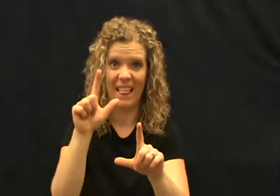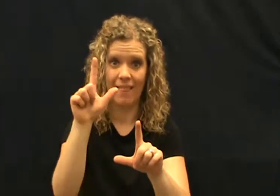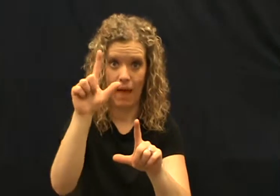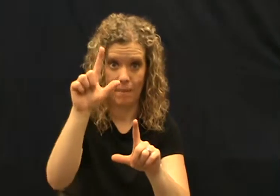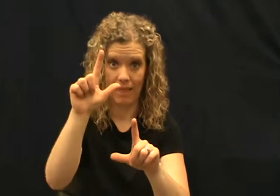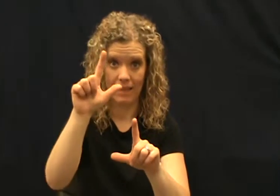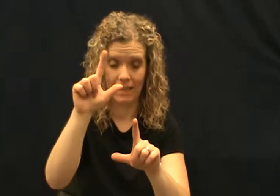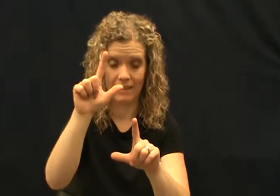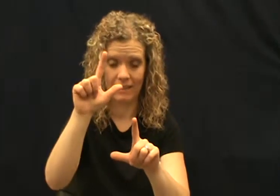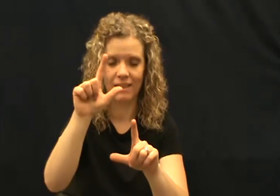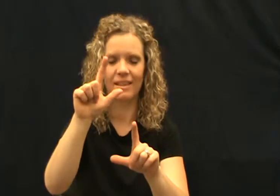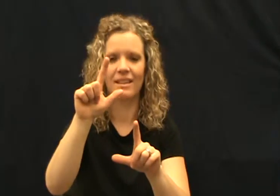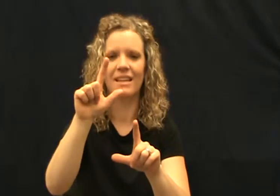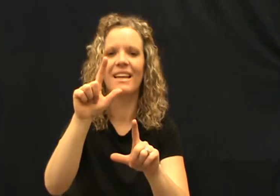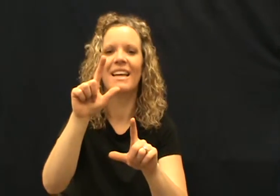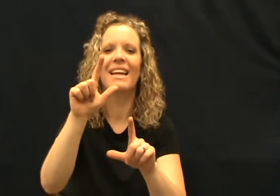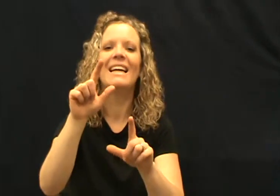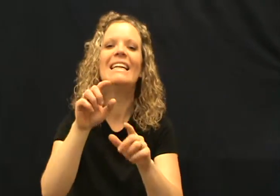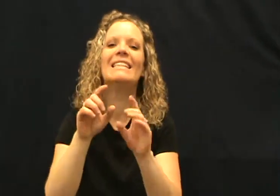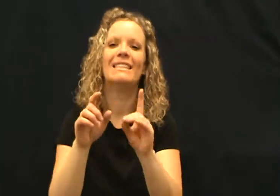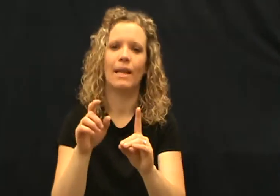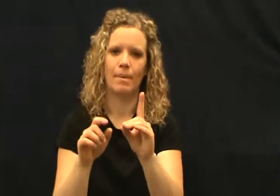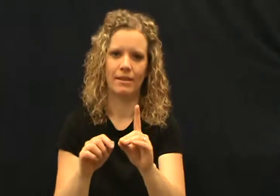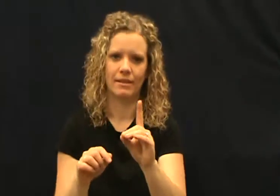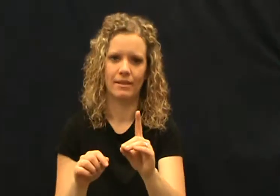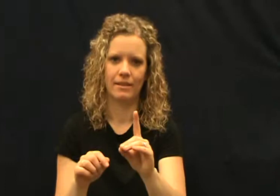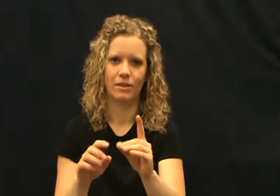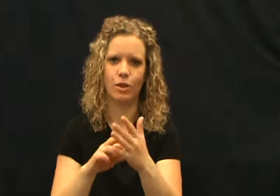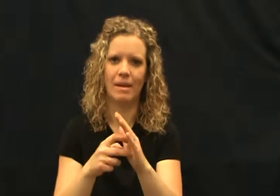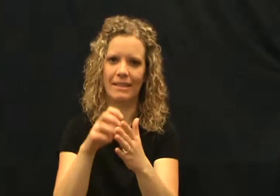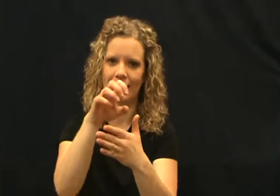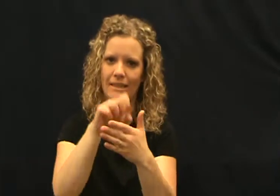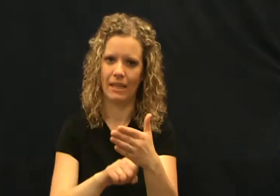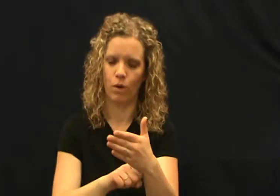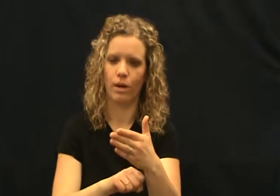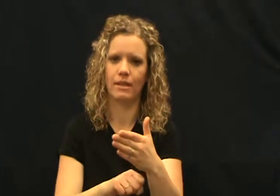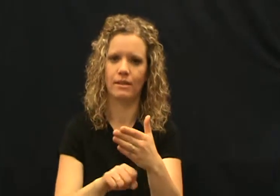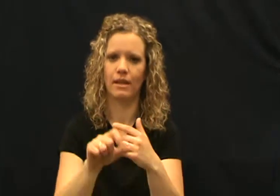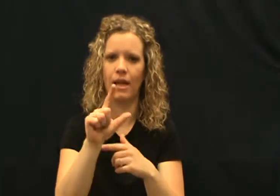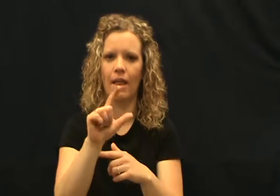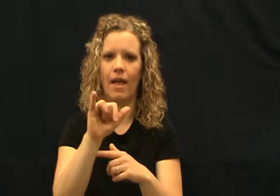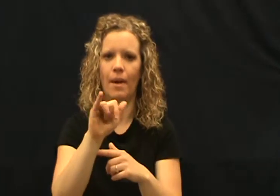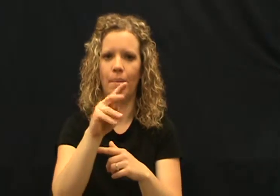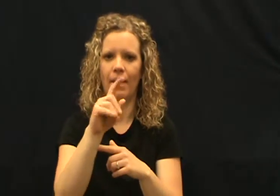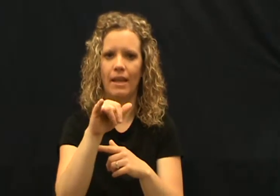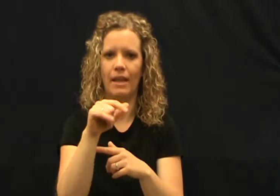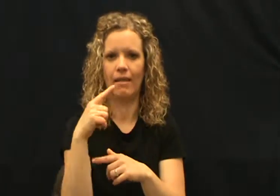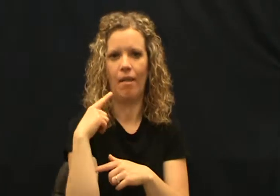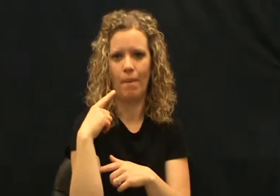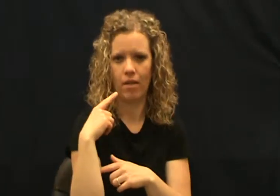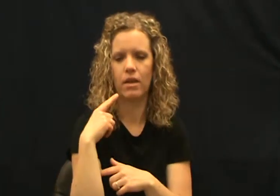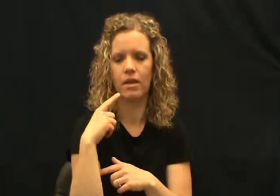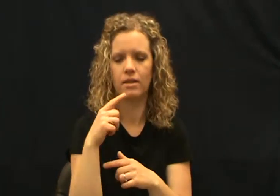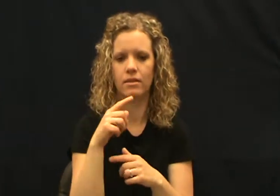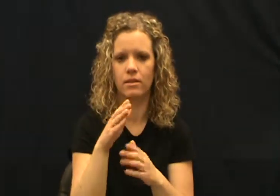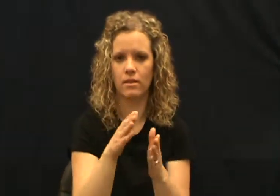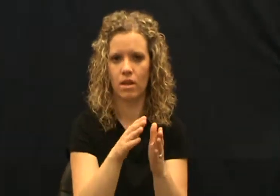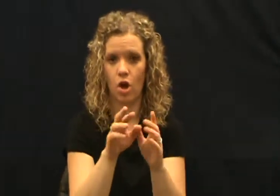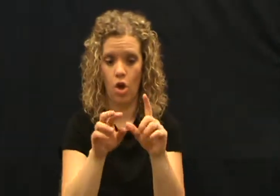a debit, and that decreases the liability. Putting something on the right-hand side of that liabilities T